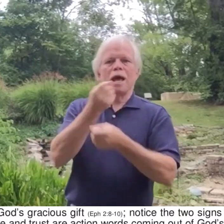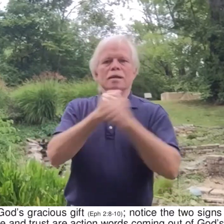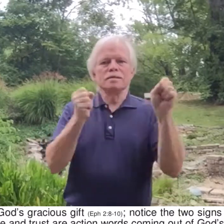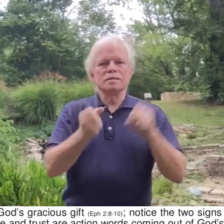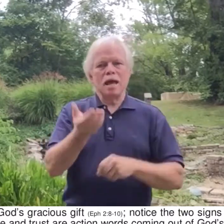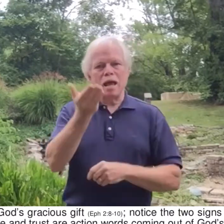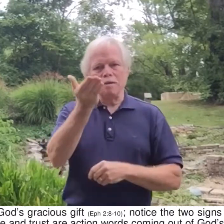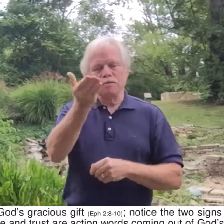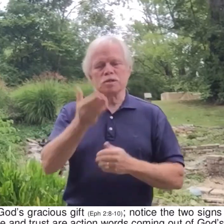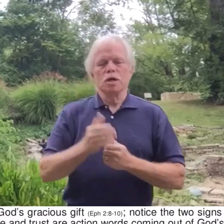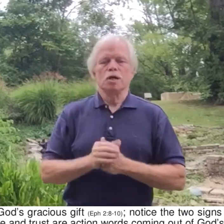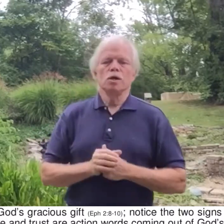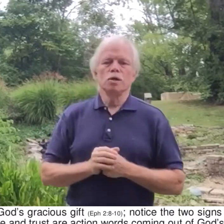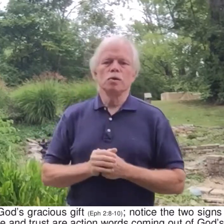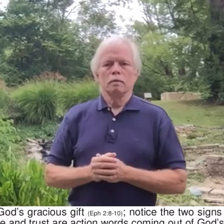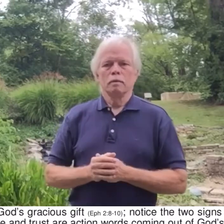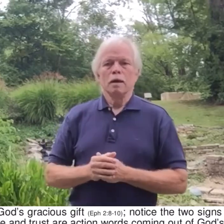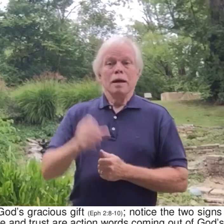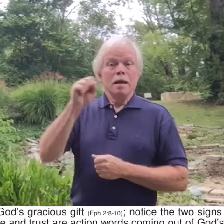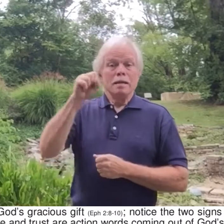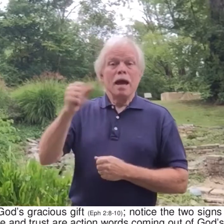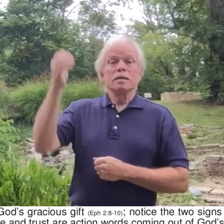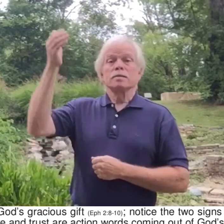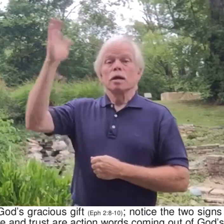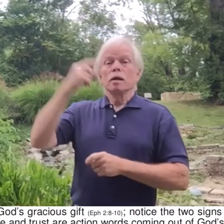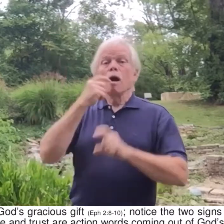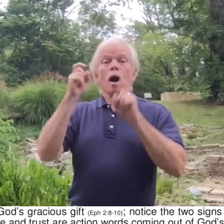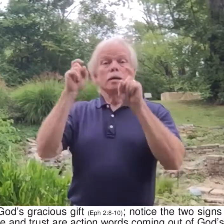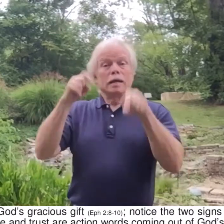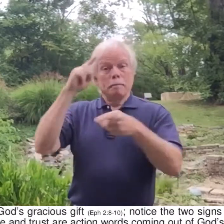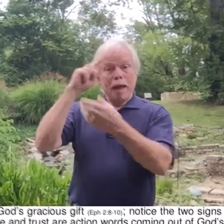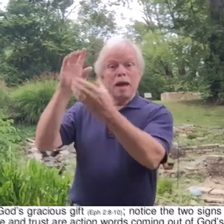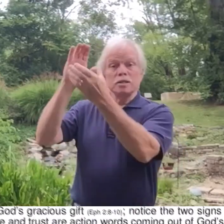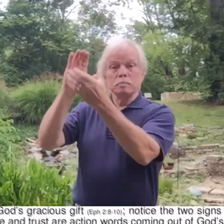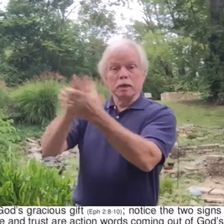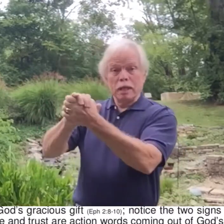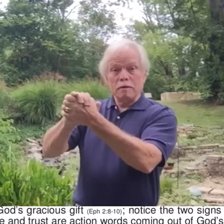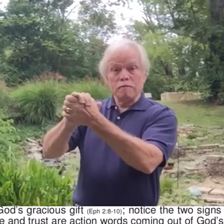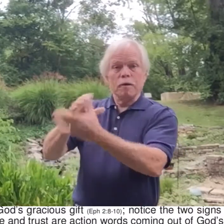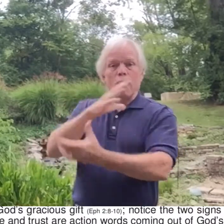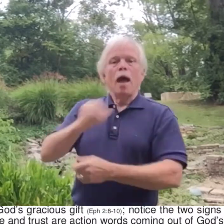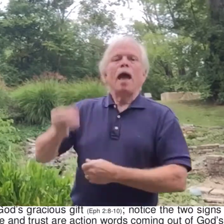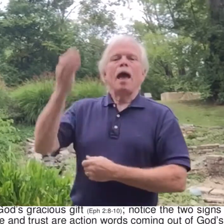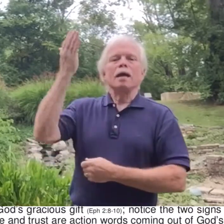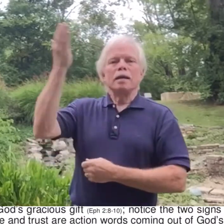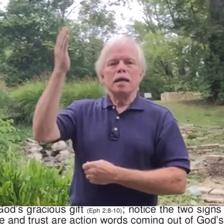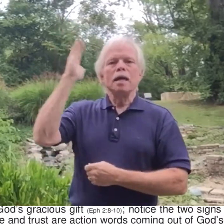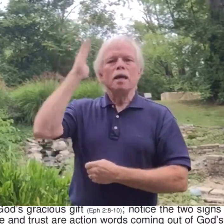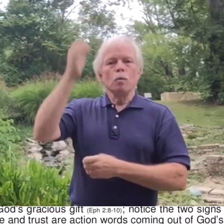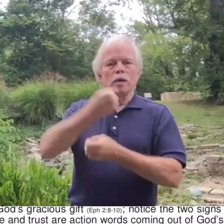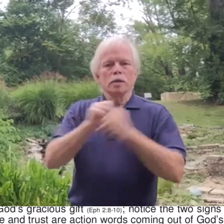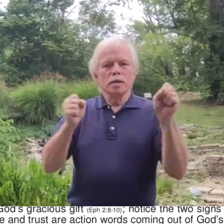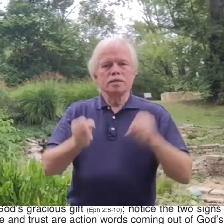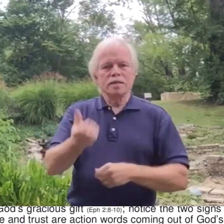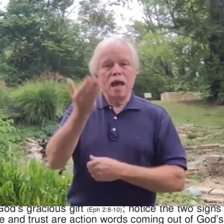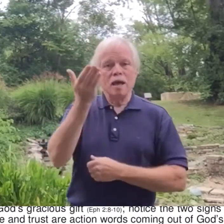and saves you. Yes, God commands belief, and He will save